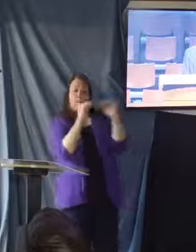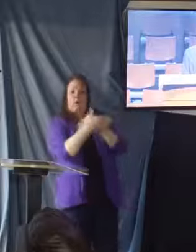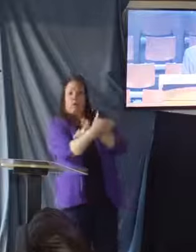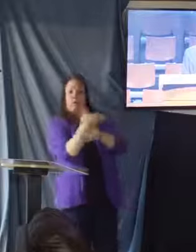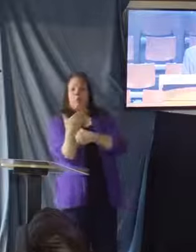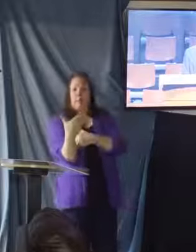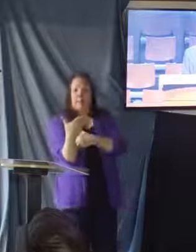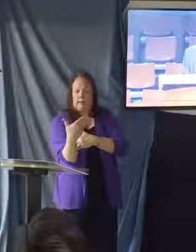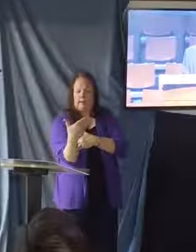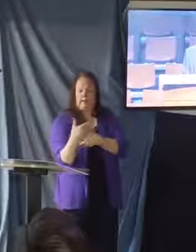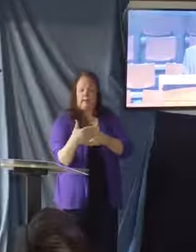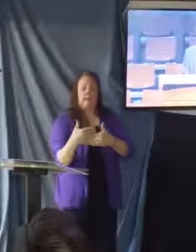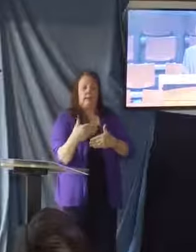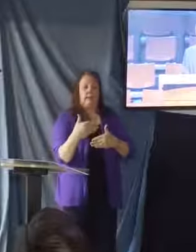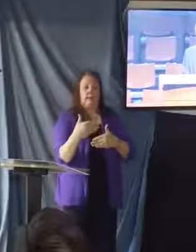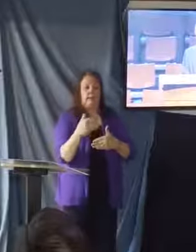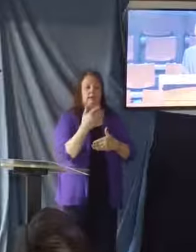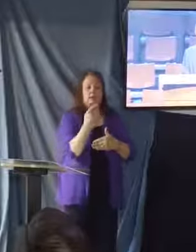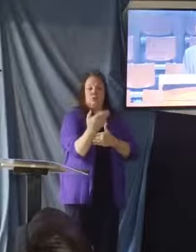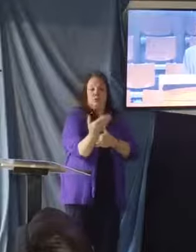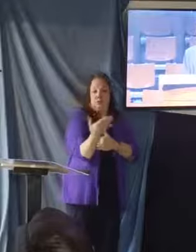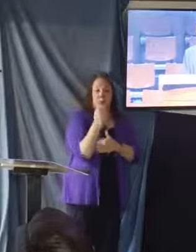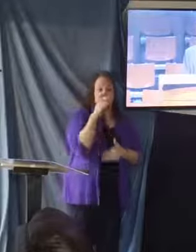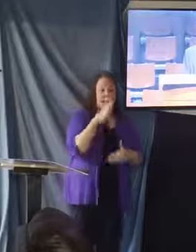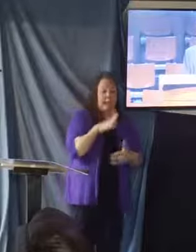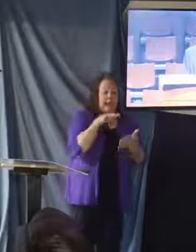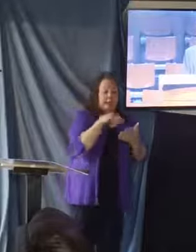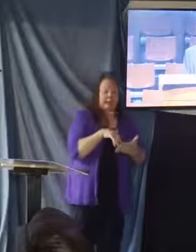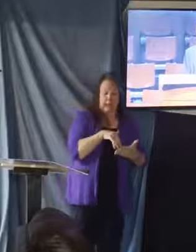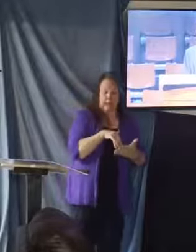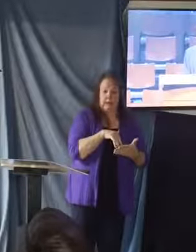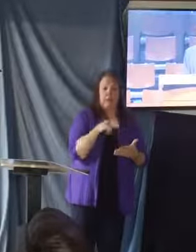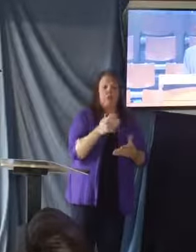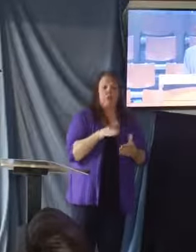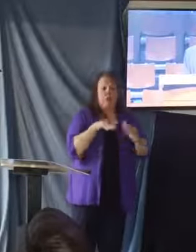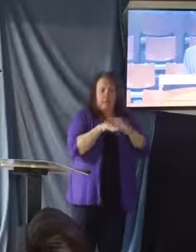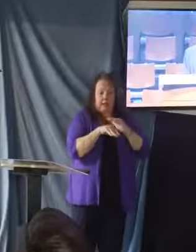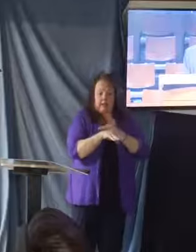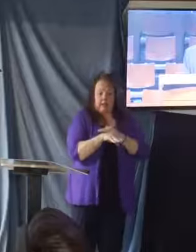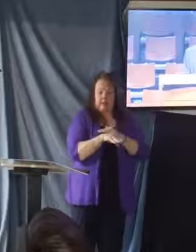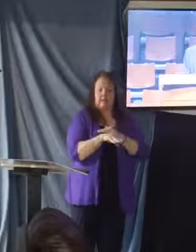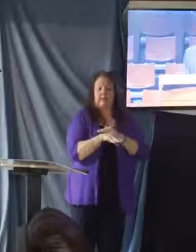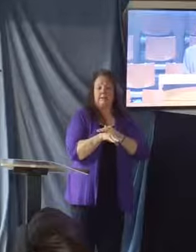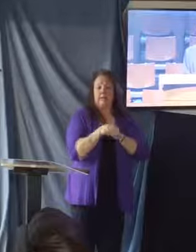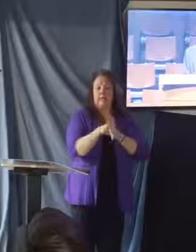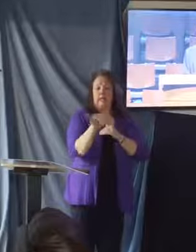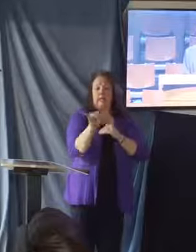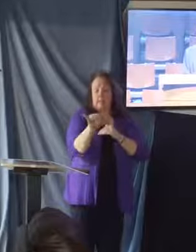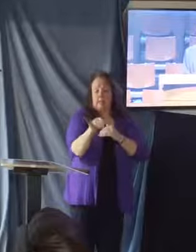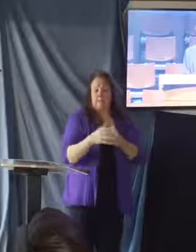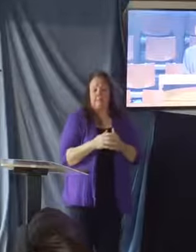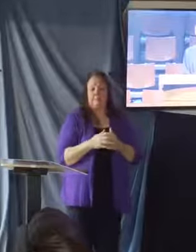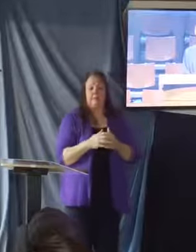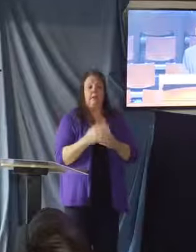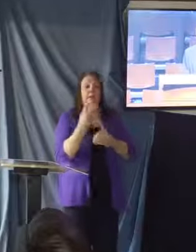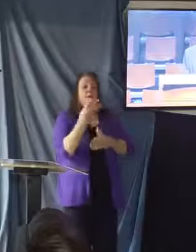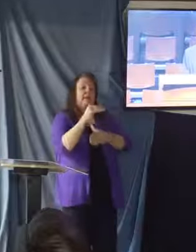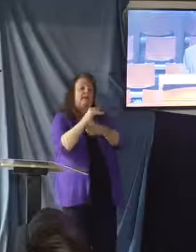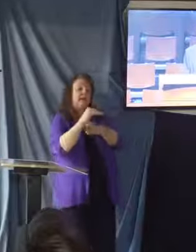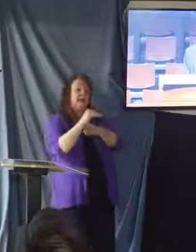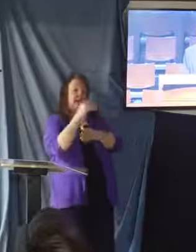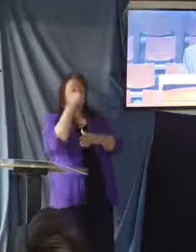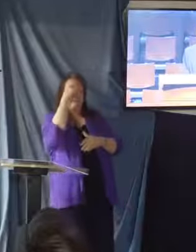morning. We have the Tuesday morning ladies' study you can access as well. And then Wednesday